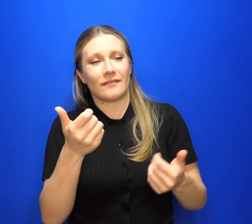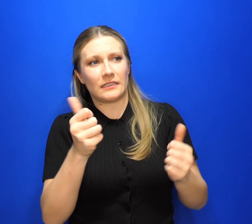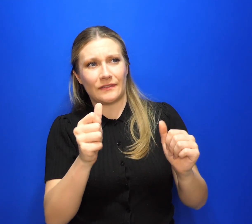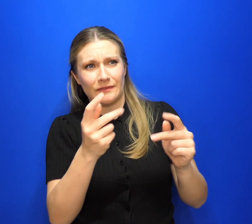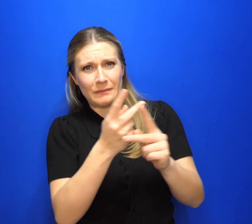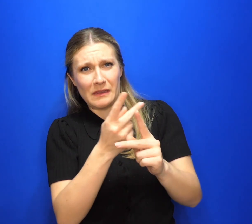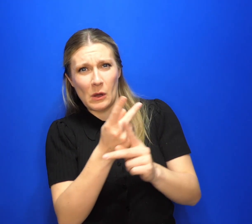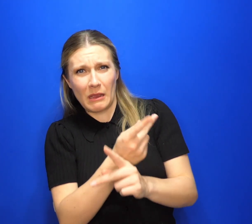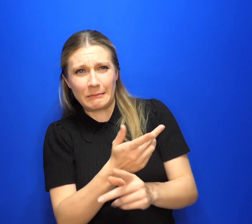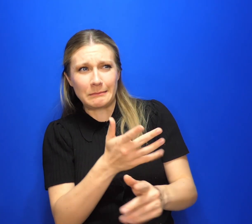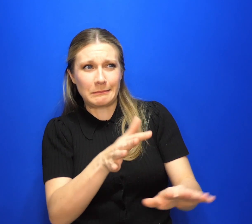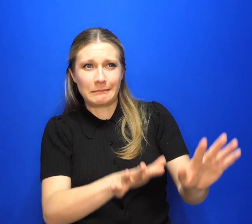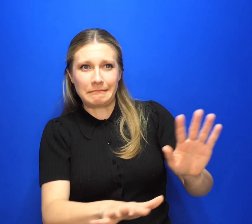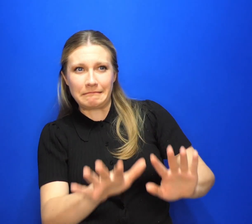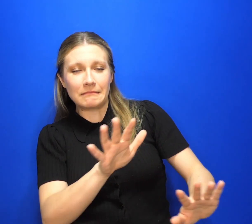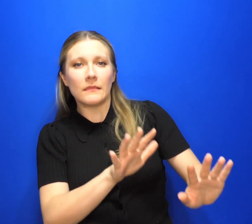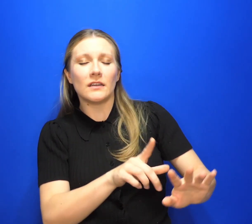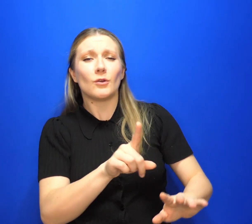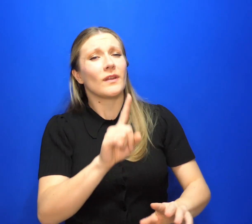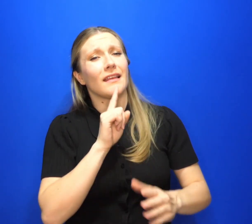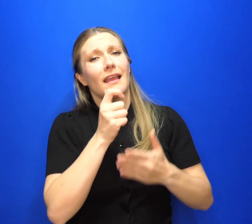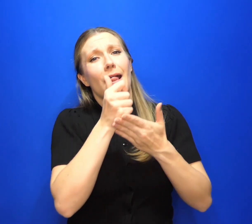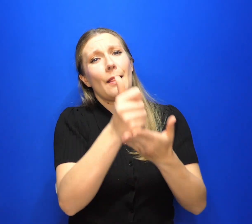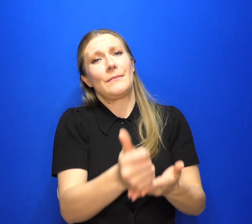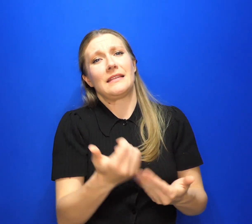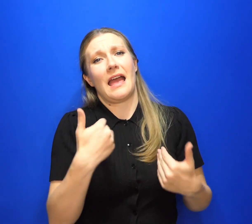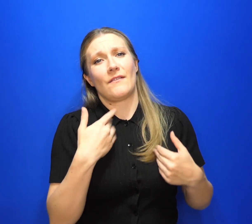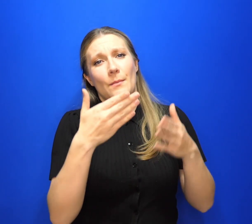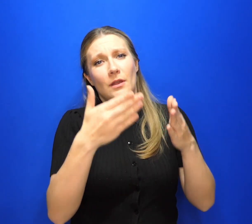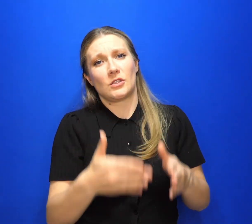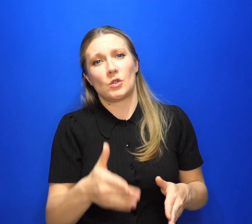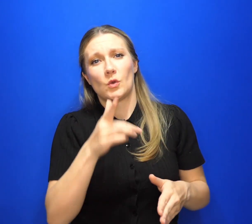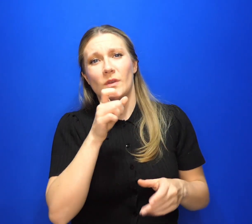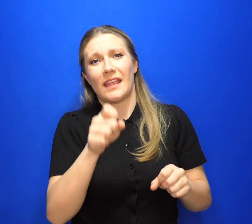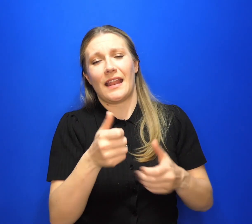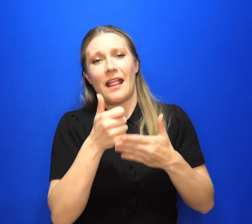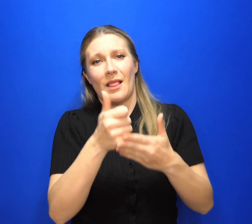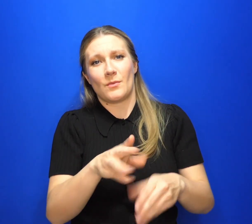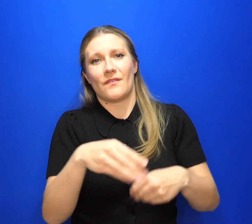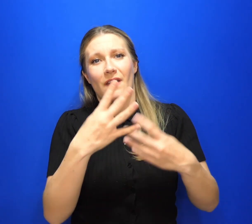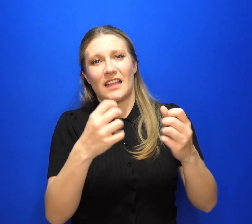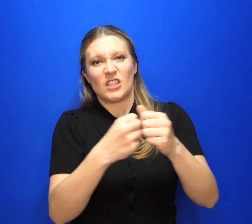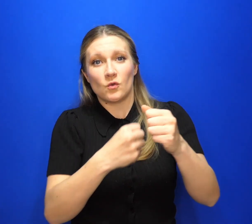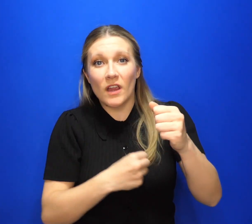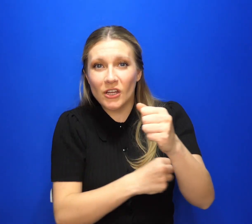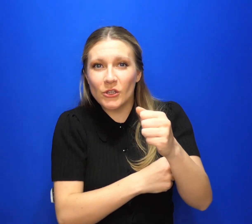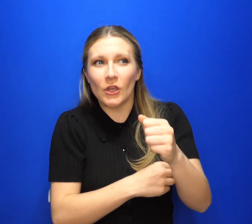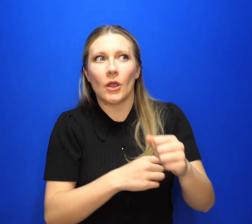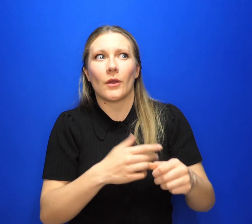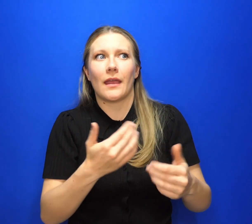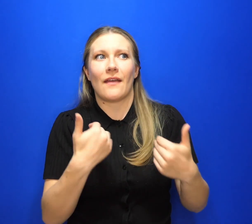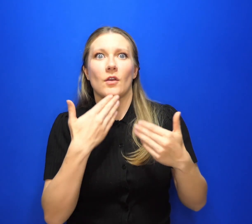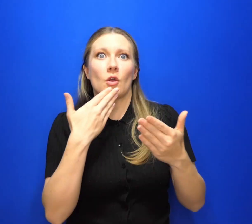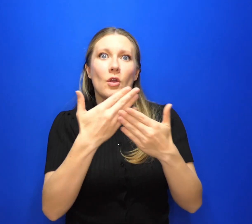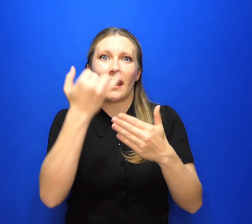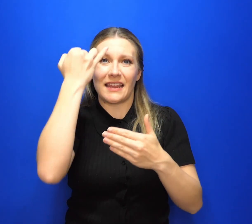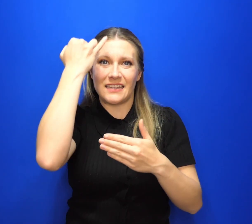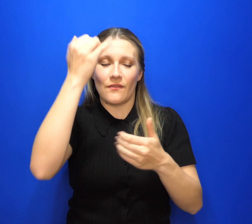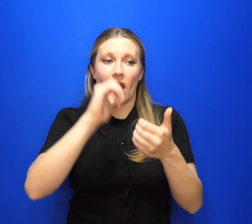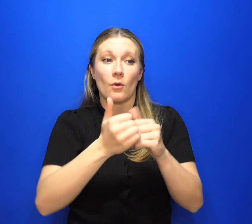even maybe help you get some structure or an idea of how to restructure things. As an adult,